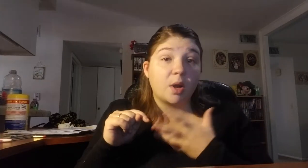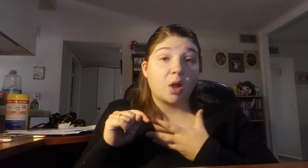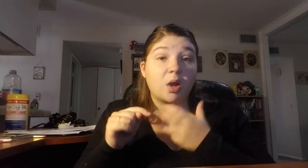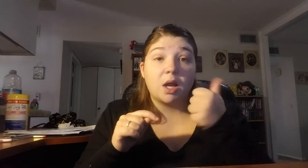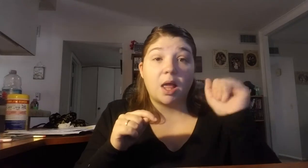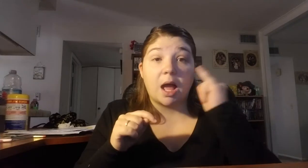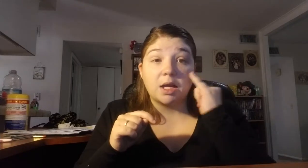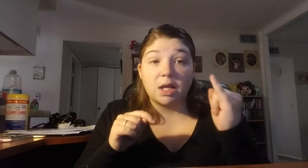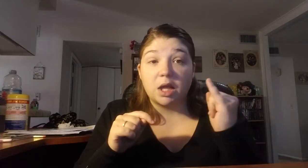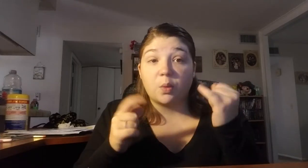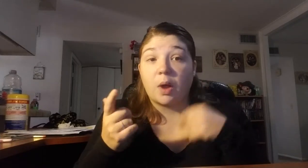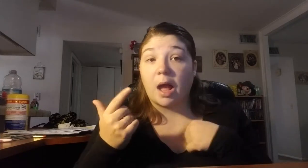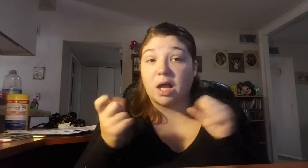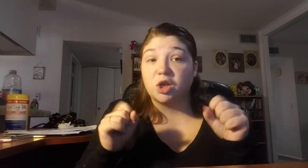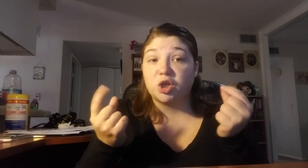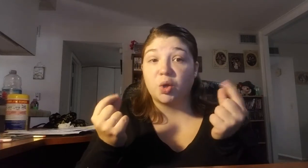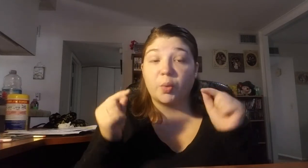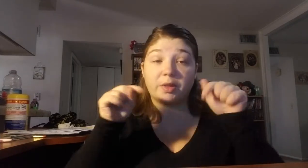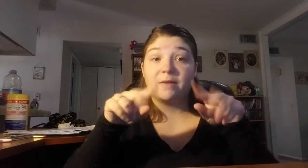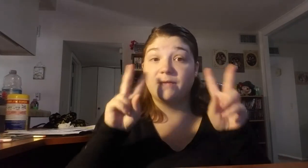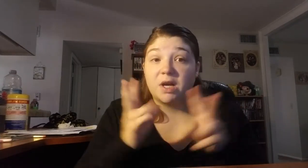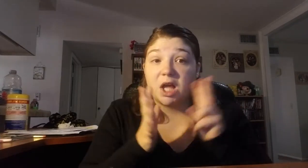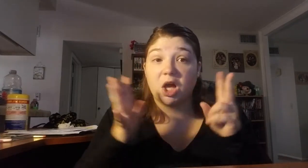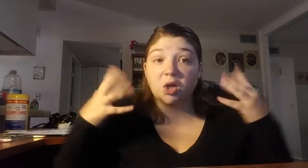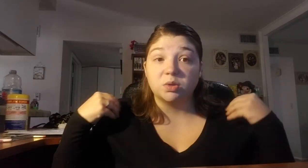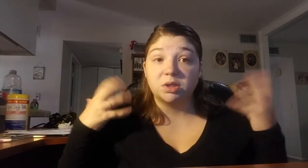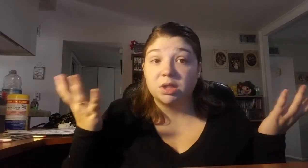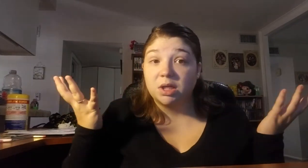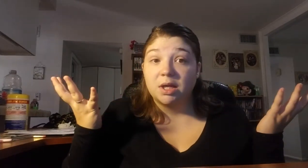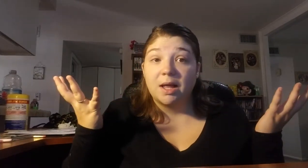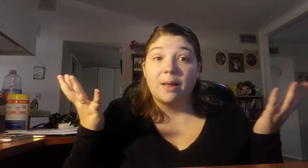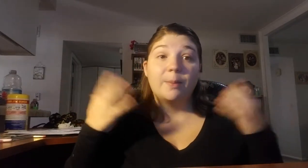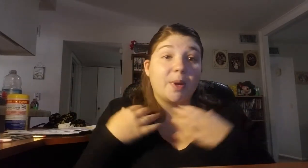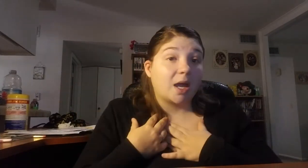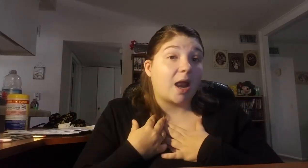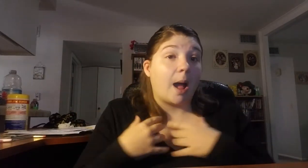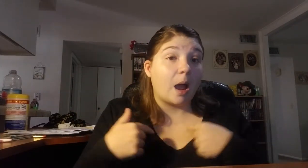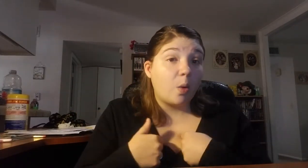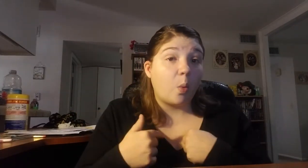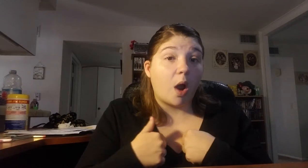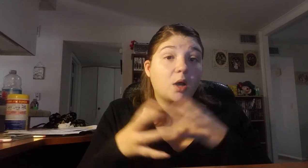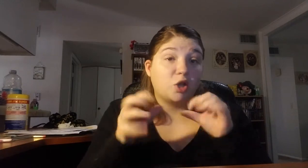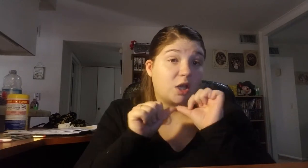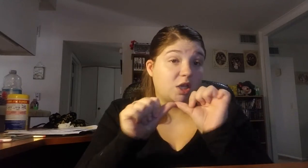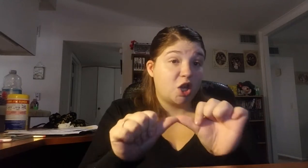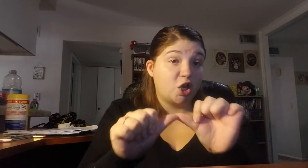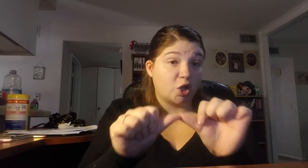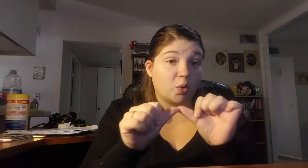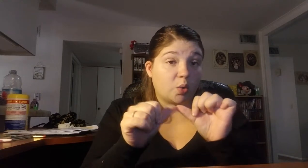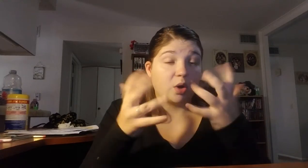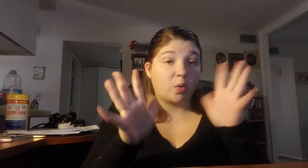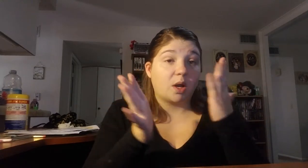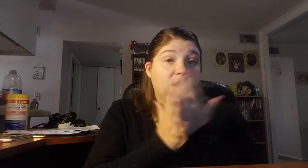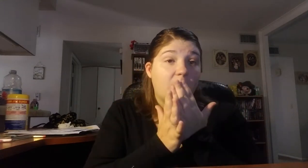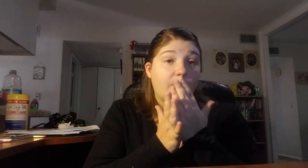know any ideas what I can do with these videos. Because I want to continue. I don't want to stop. I